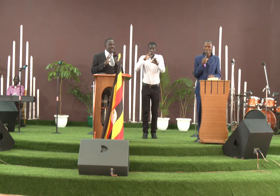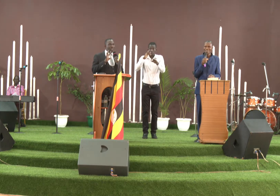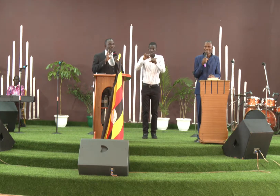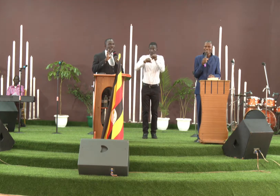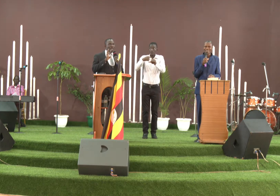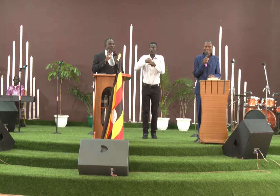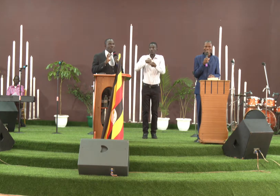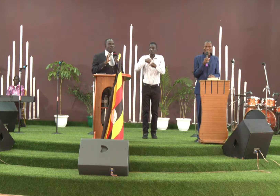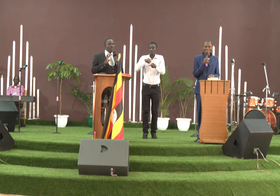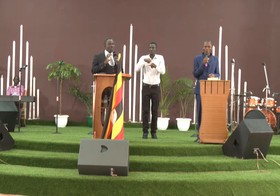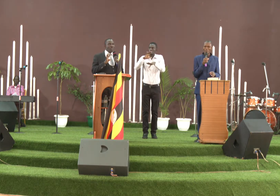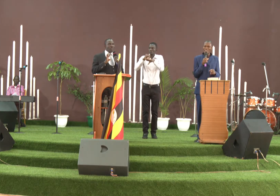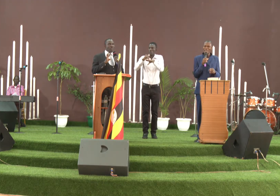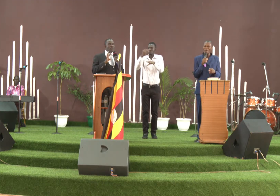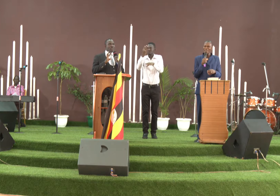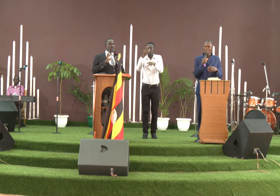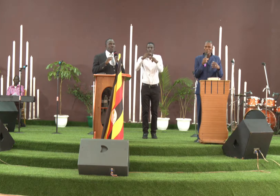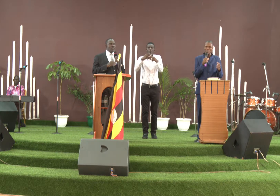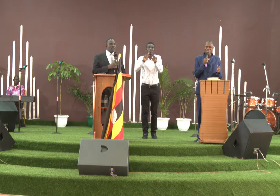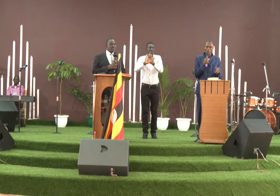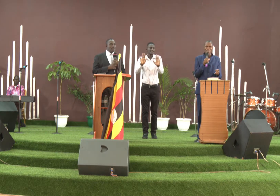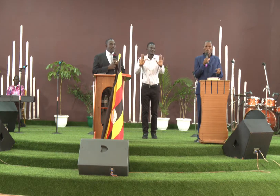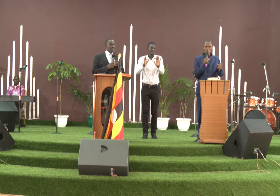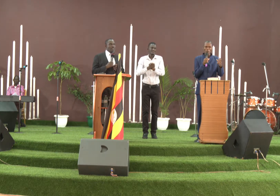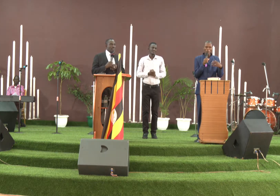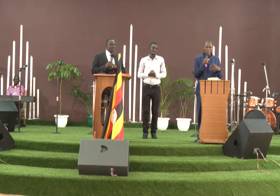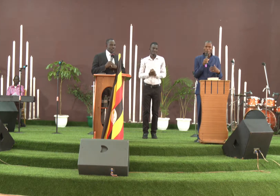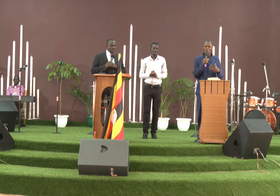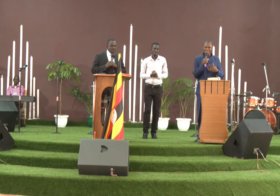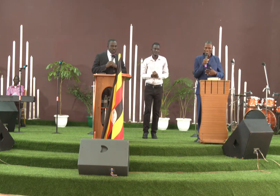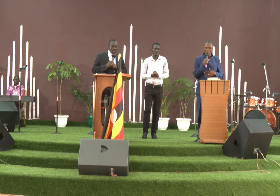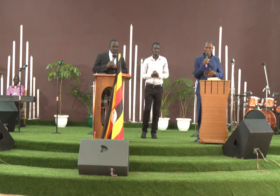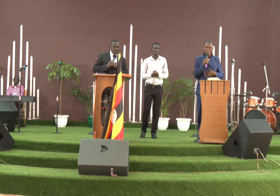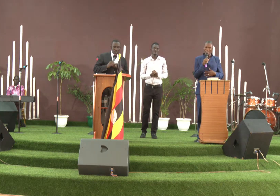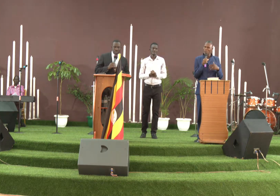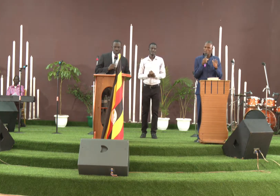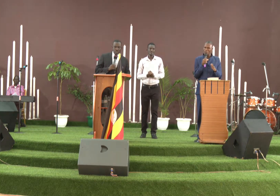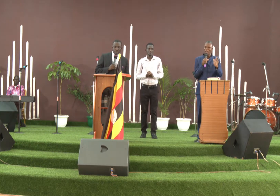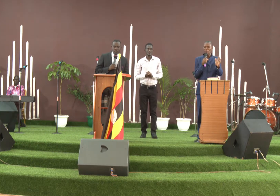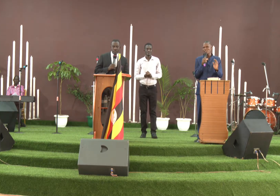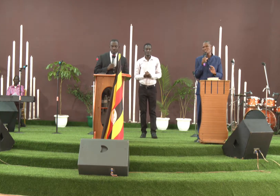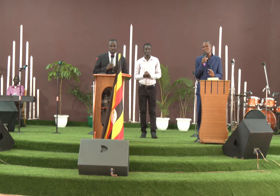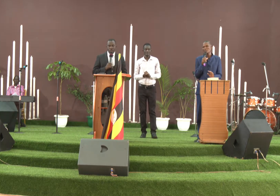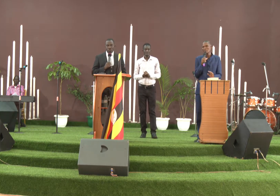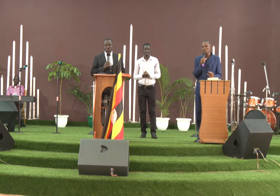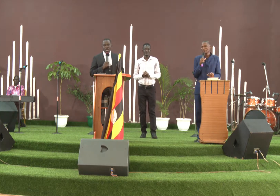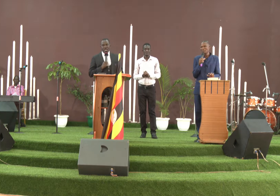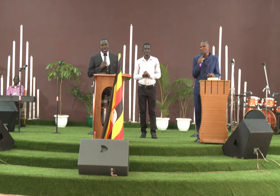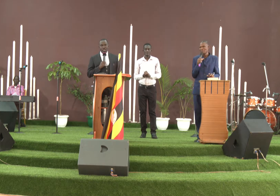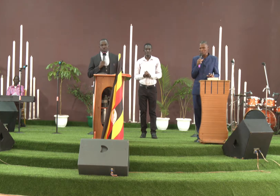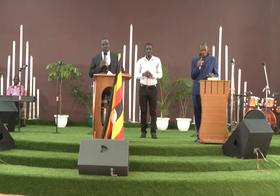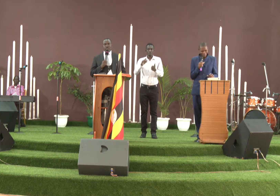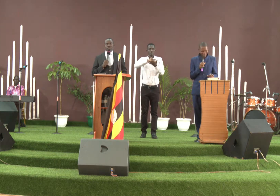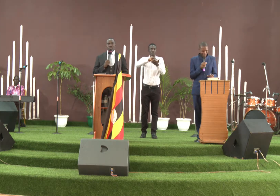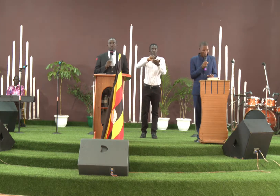n'onsanyusa mpita ago. If there is some other name that you can call me when it pleases me, it's okay, you can use it.